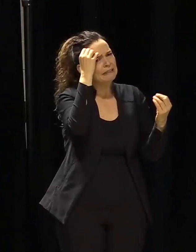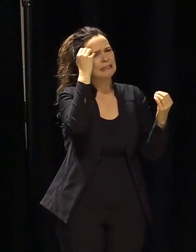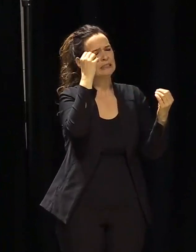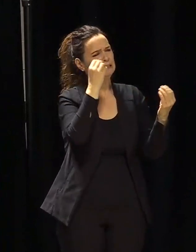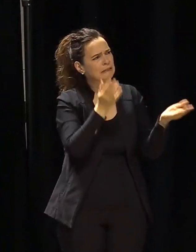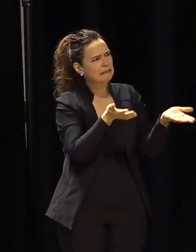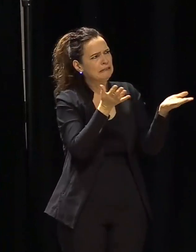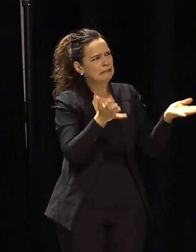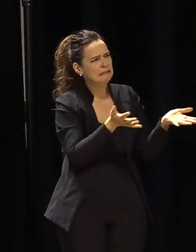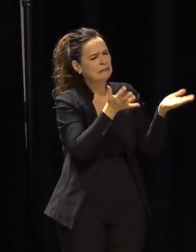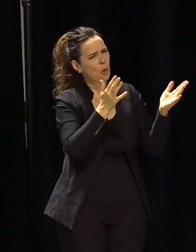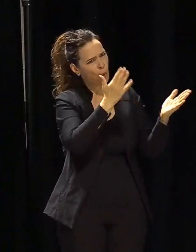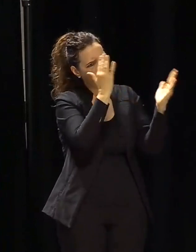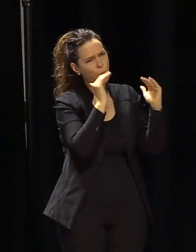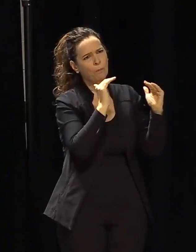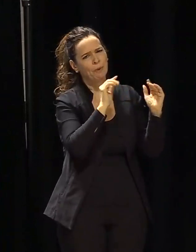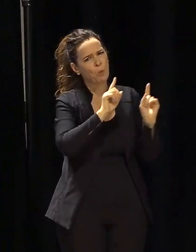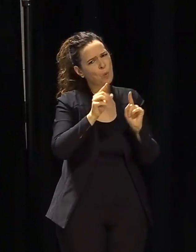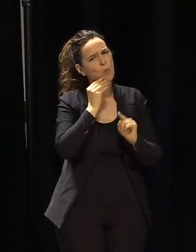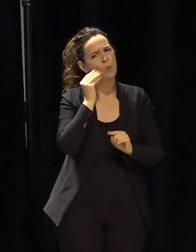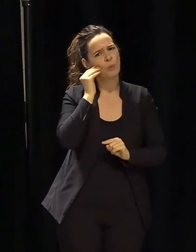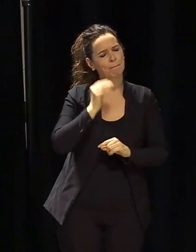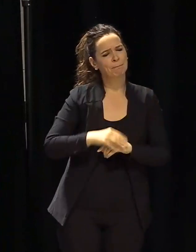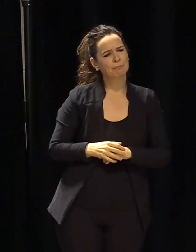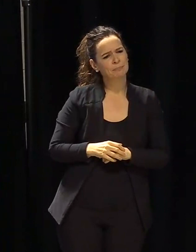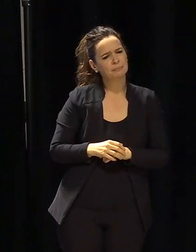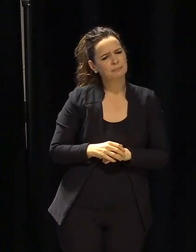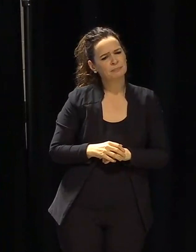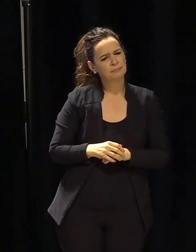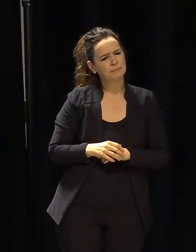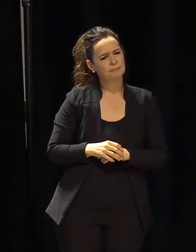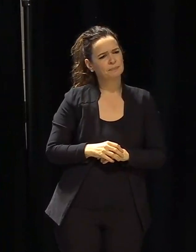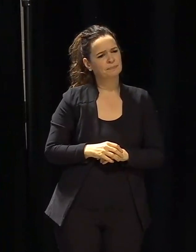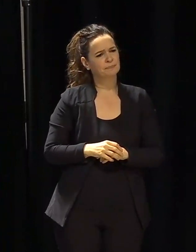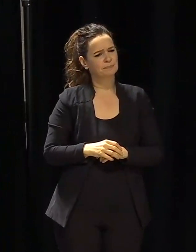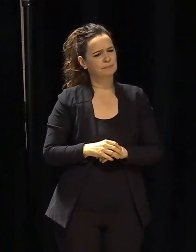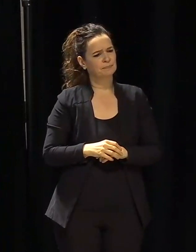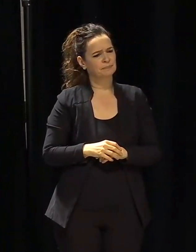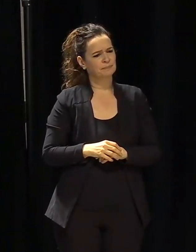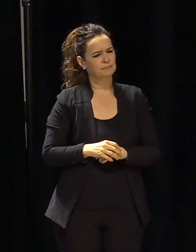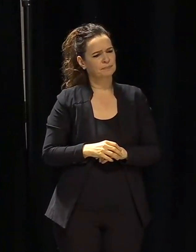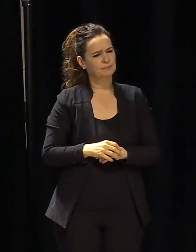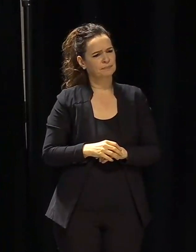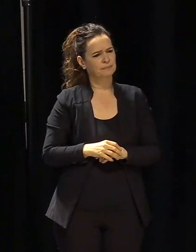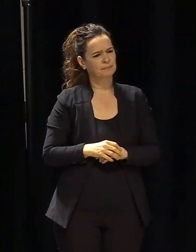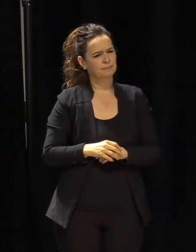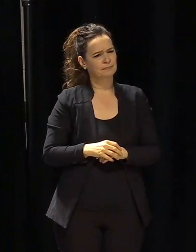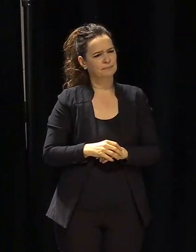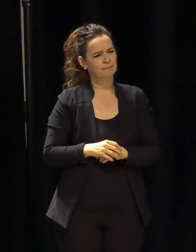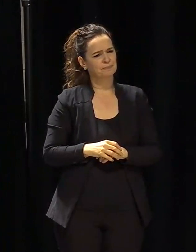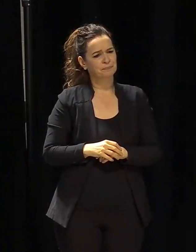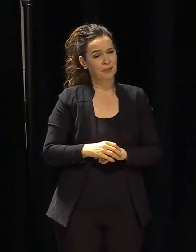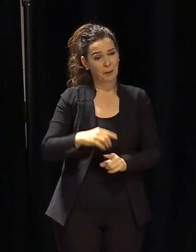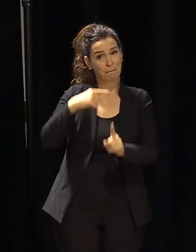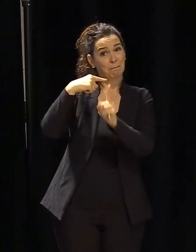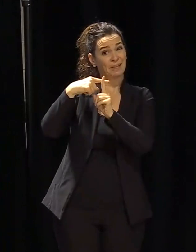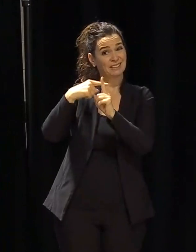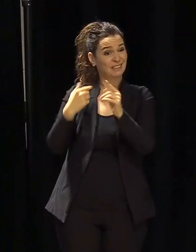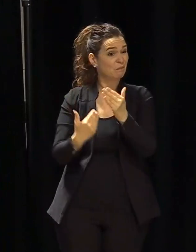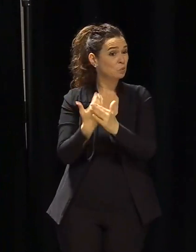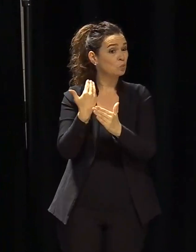them. To date, 12,487 cases, almost 3%